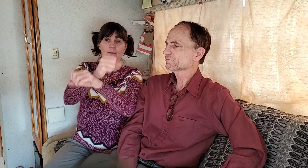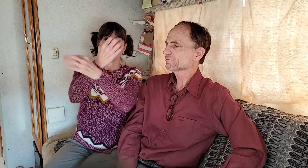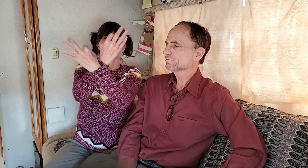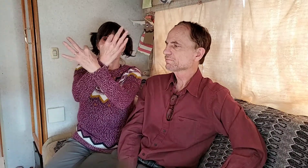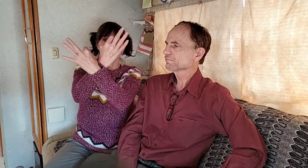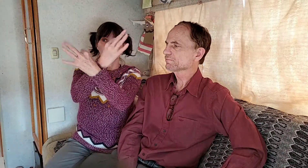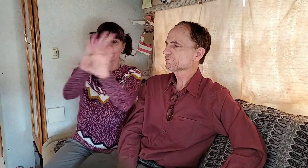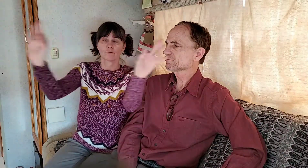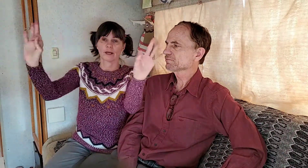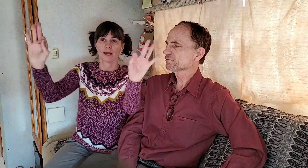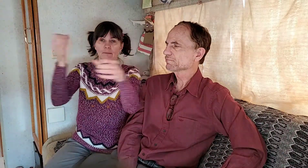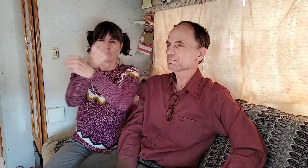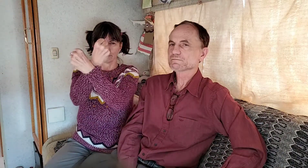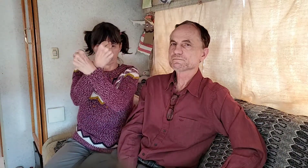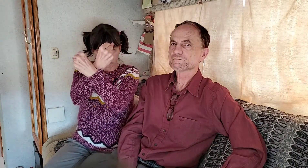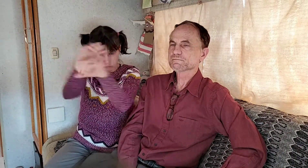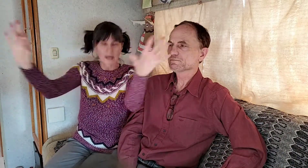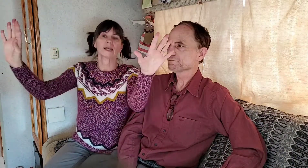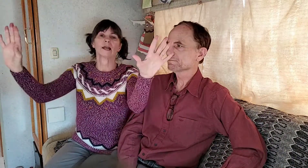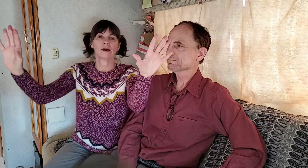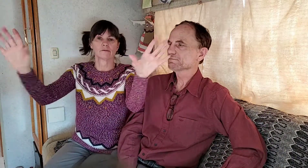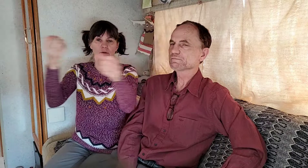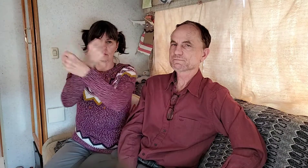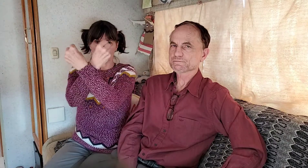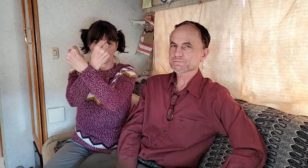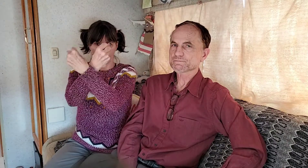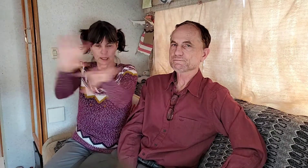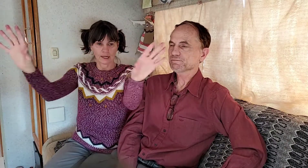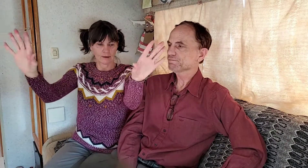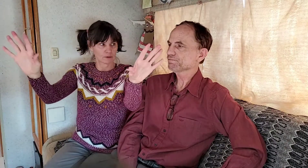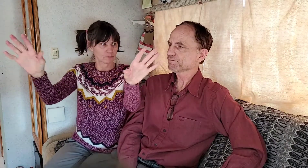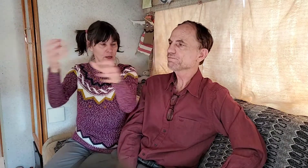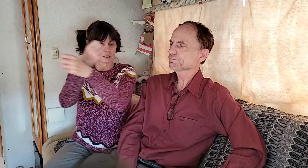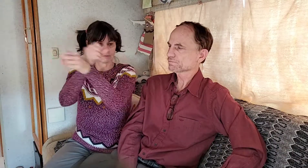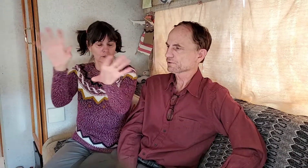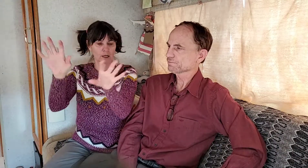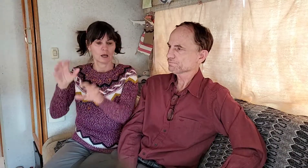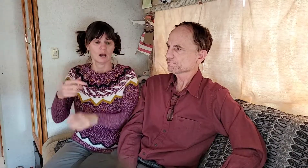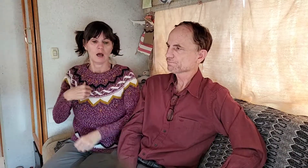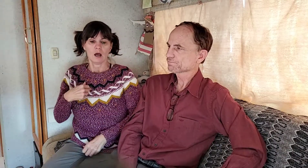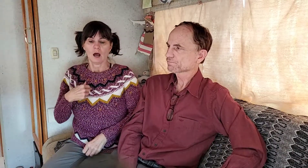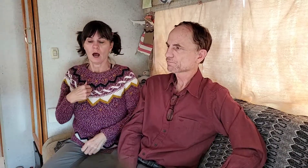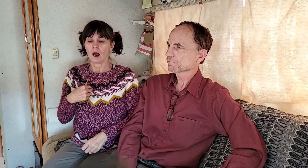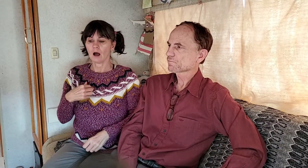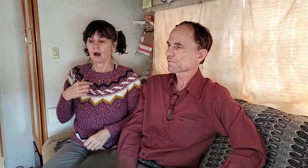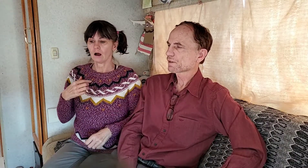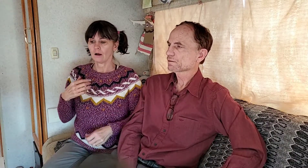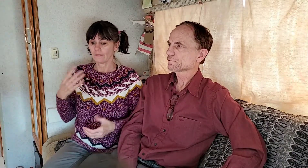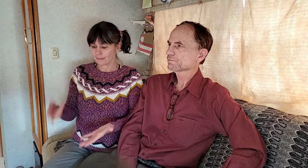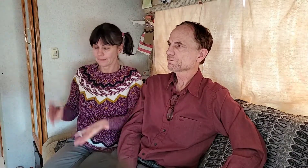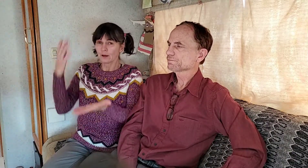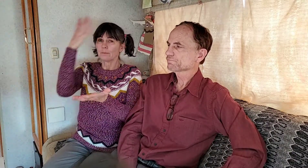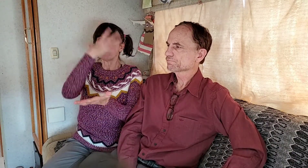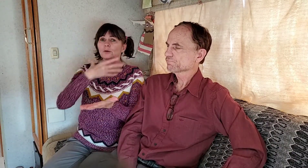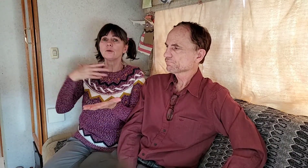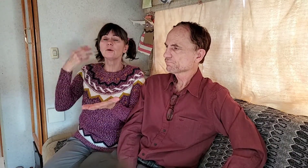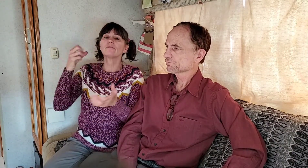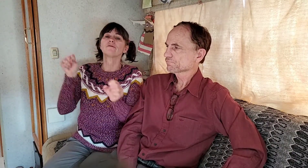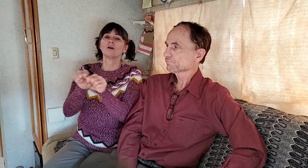bondage. Free. I'm breaking out of those. Bondage. Free. Oh, they're